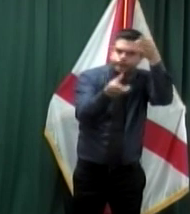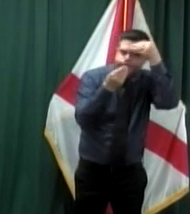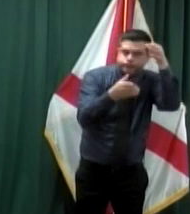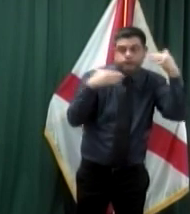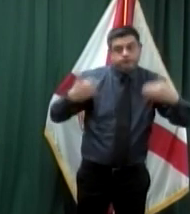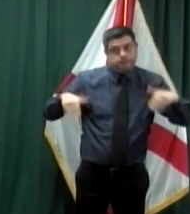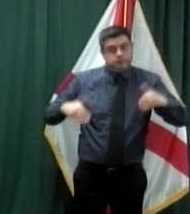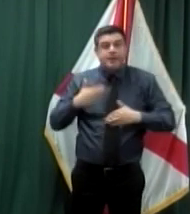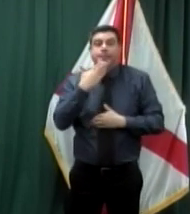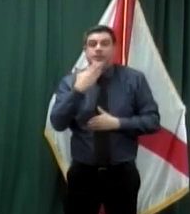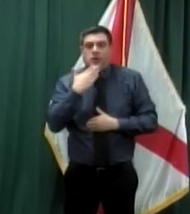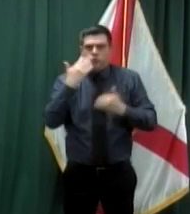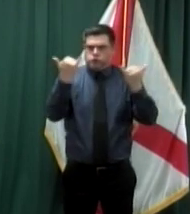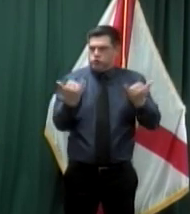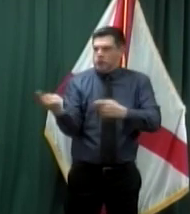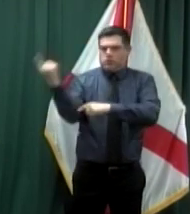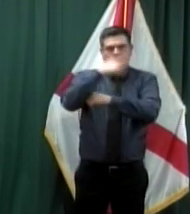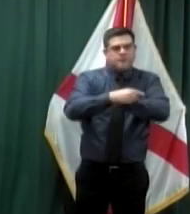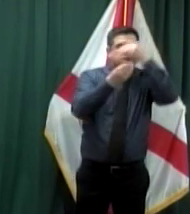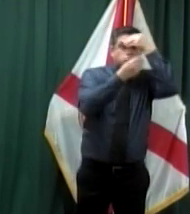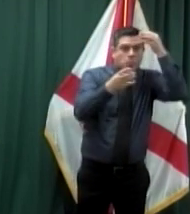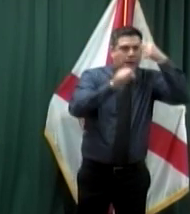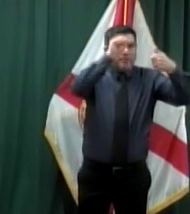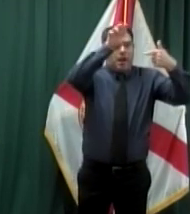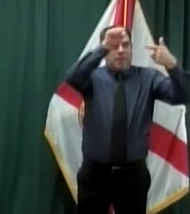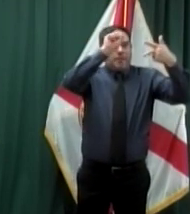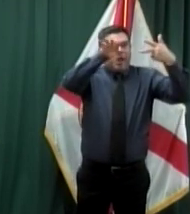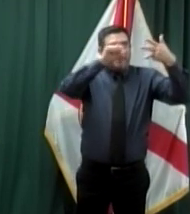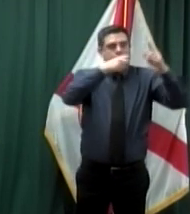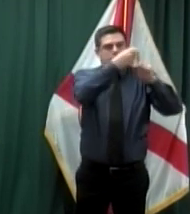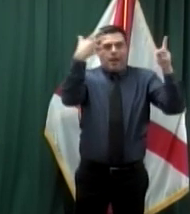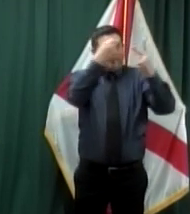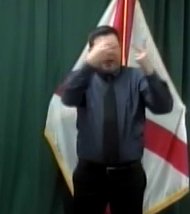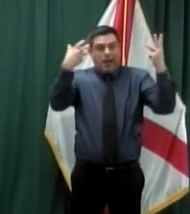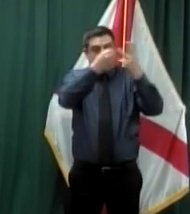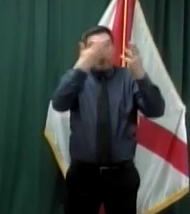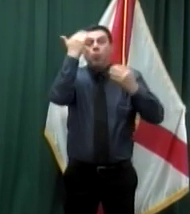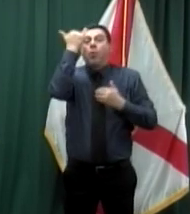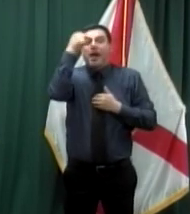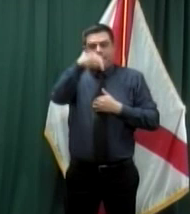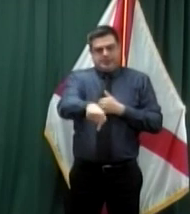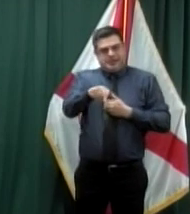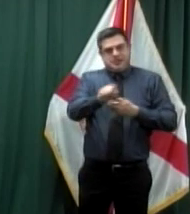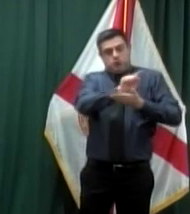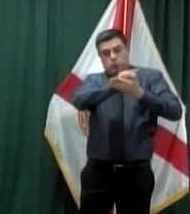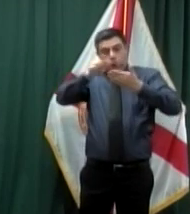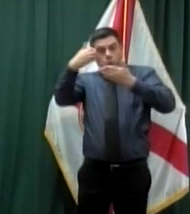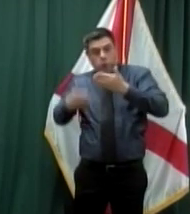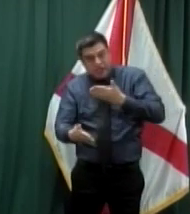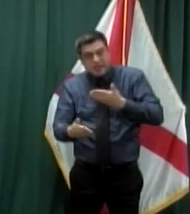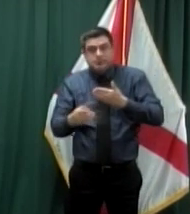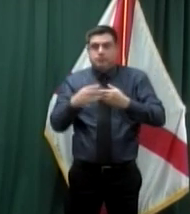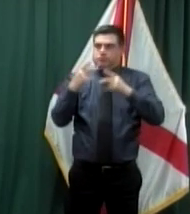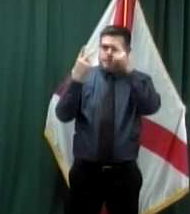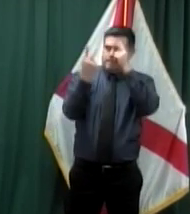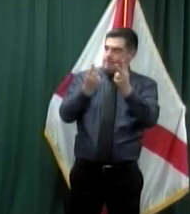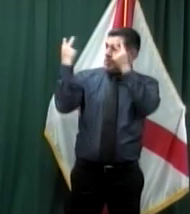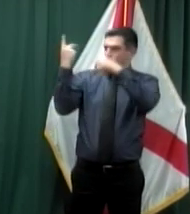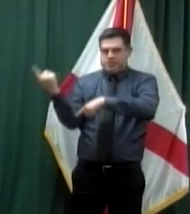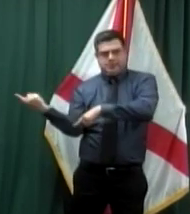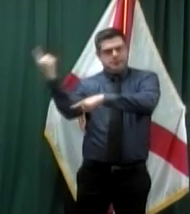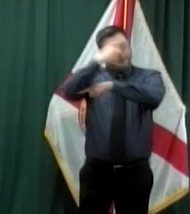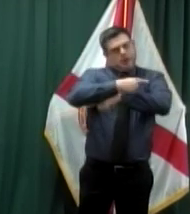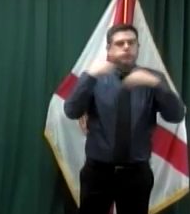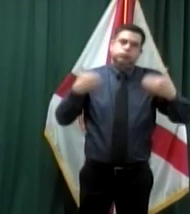think, the information about Memorial Day, look, folks, a couple things. We're not able to get out in public like we typically